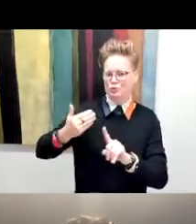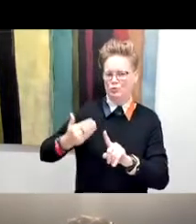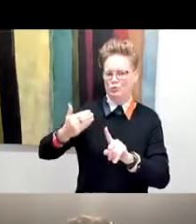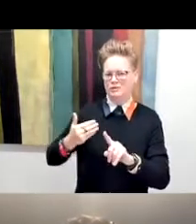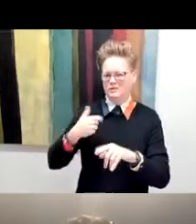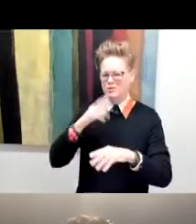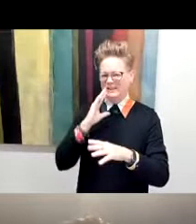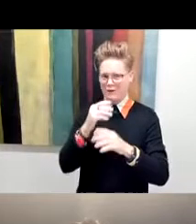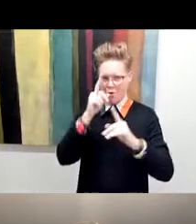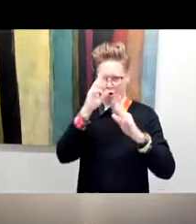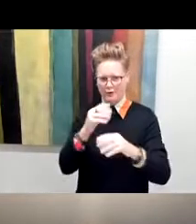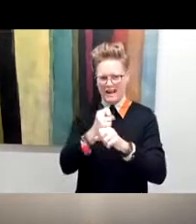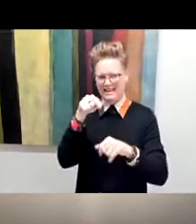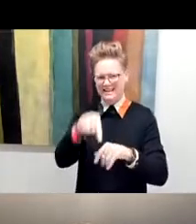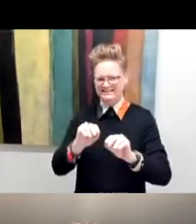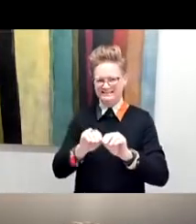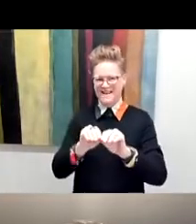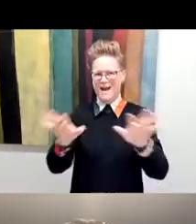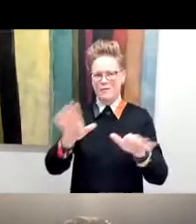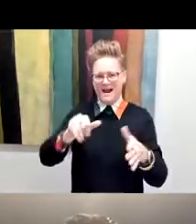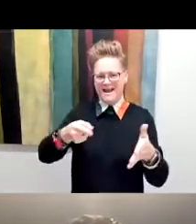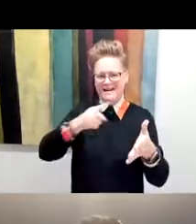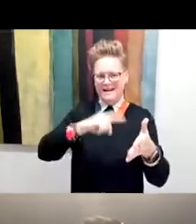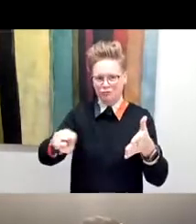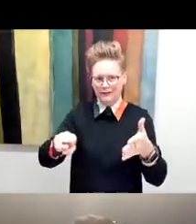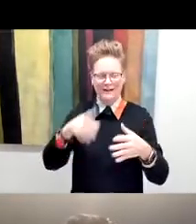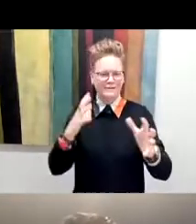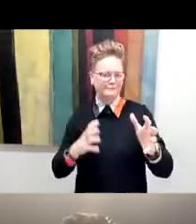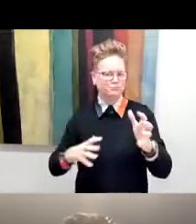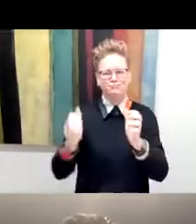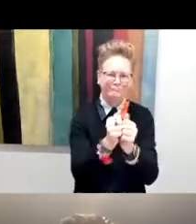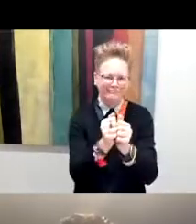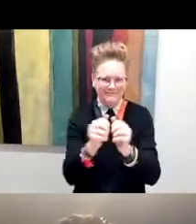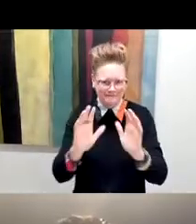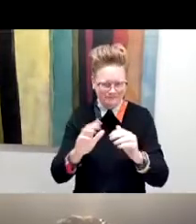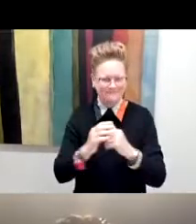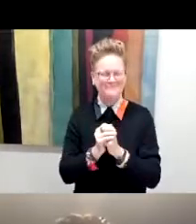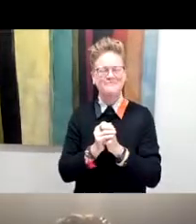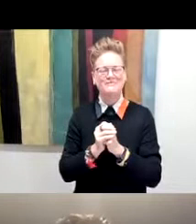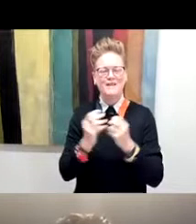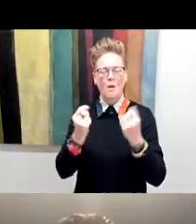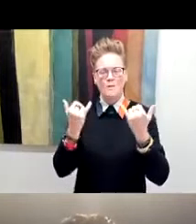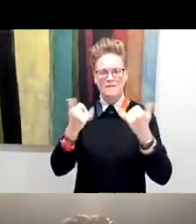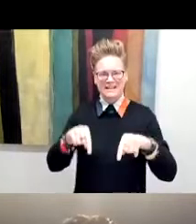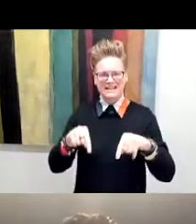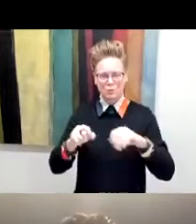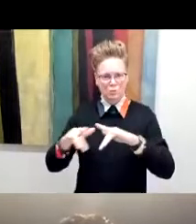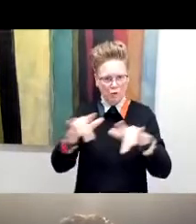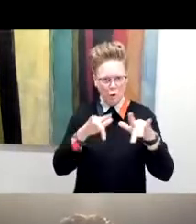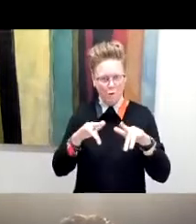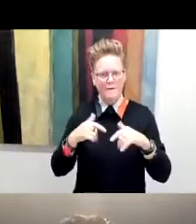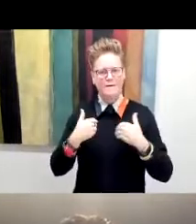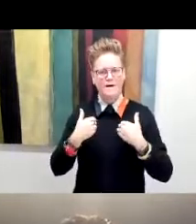And we are working on our 2 previous ones. We're hoping to get those released by next week and kind of catch up.